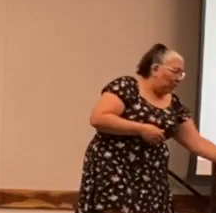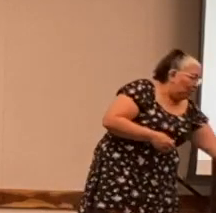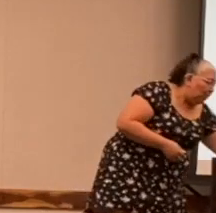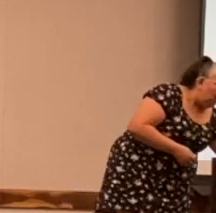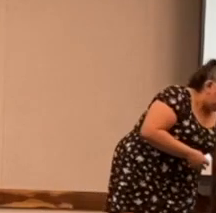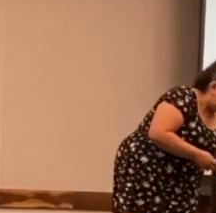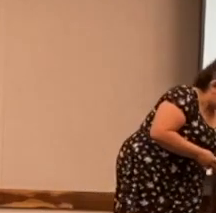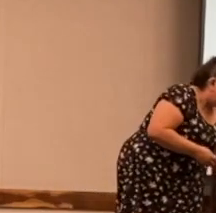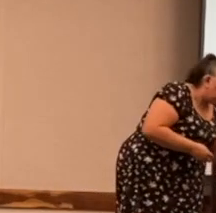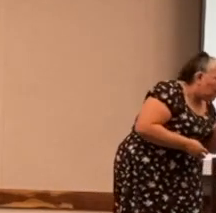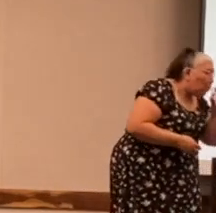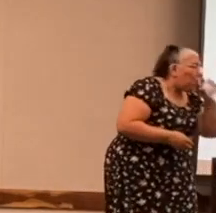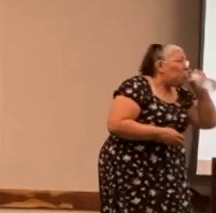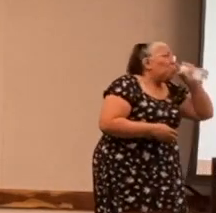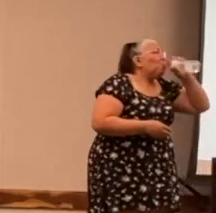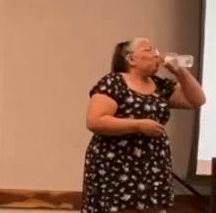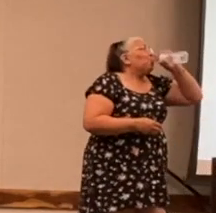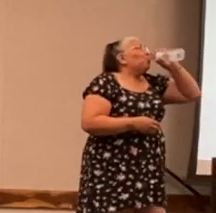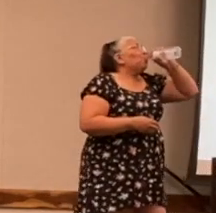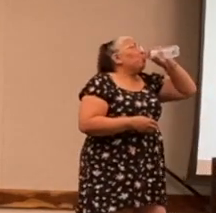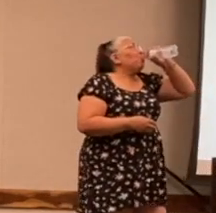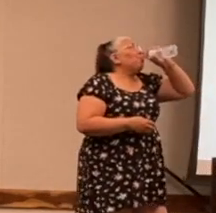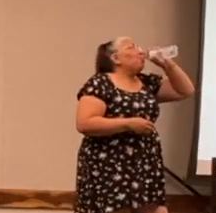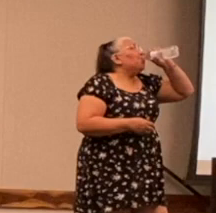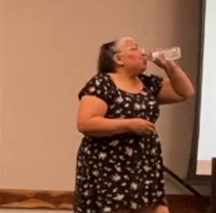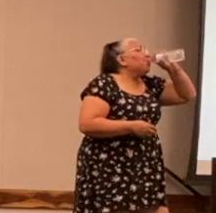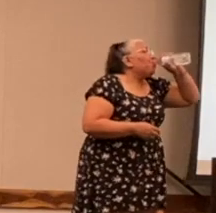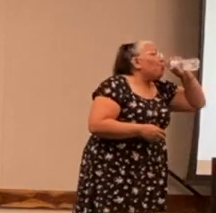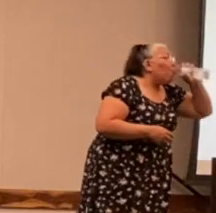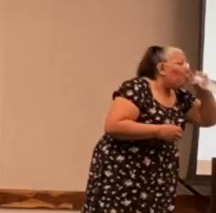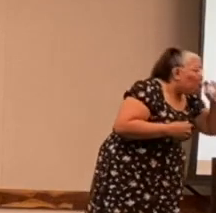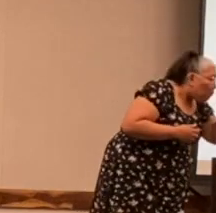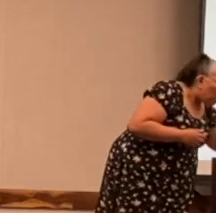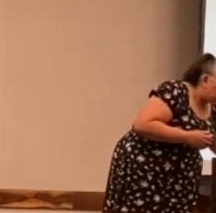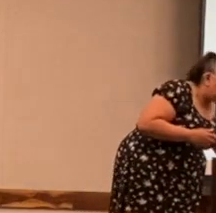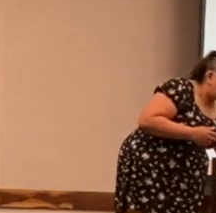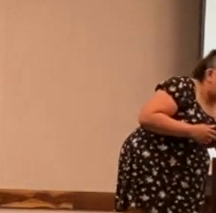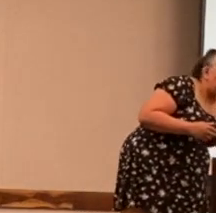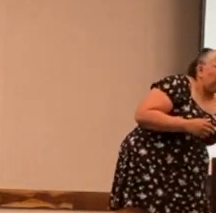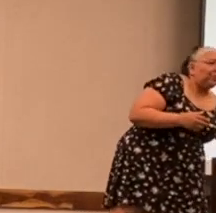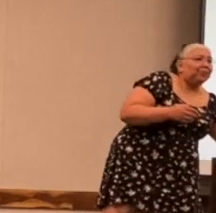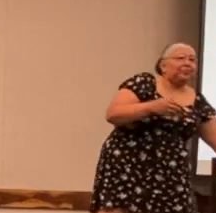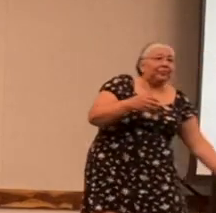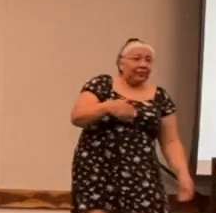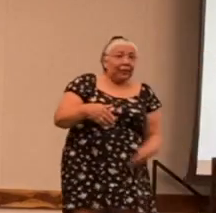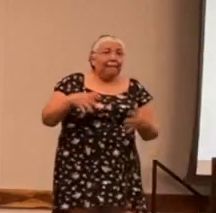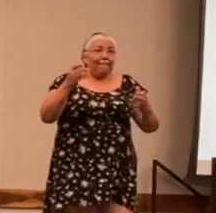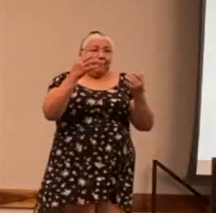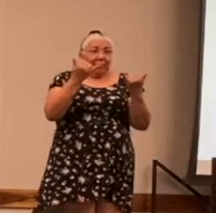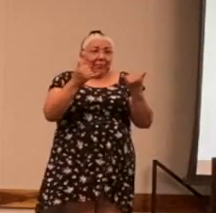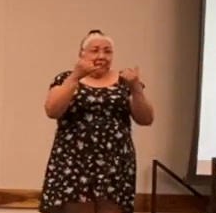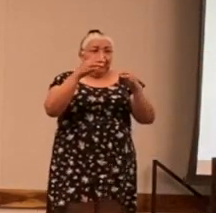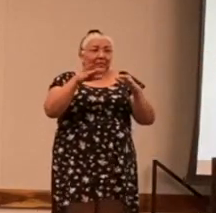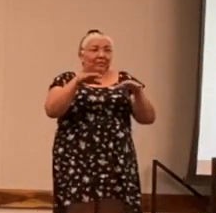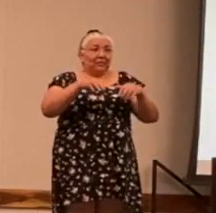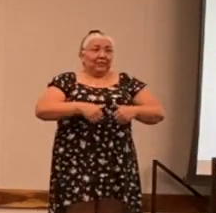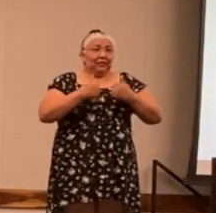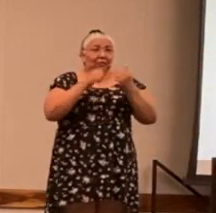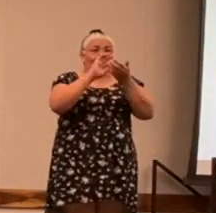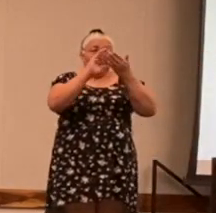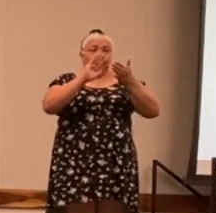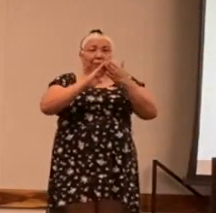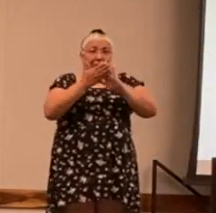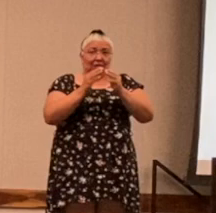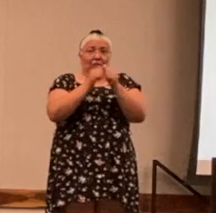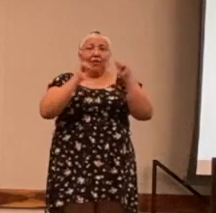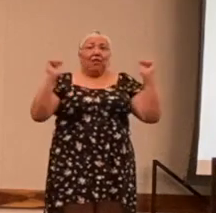important. If possible, as far as it depends on you, live at peace with everyone. Now remember that Paul